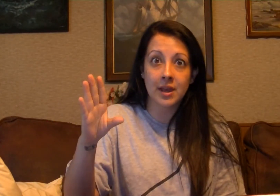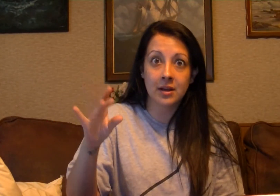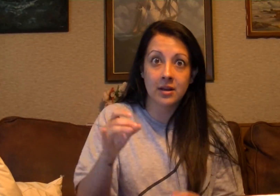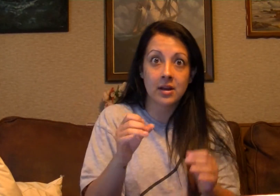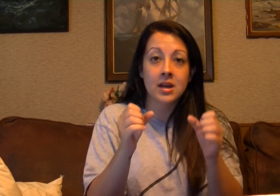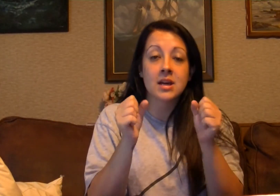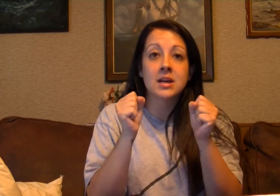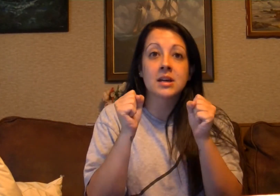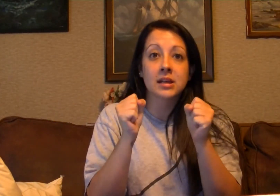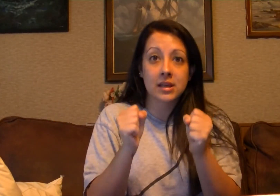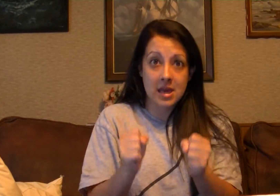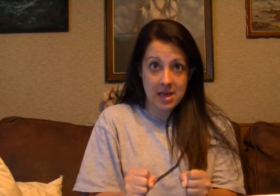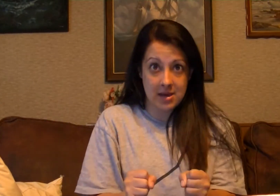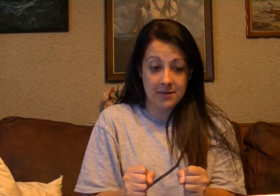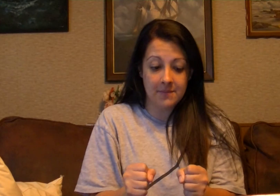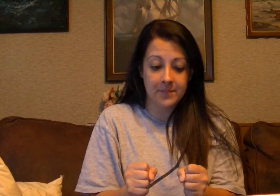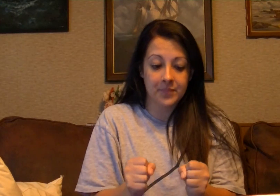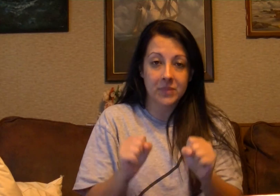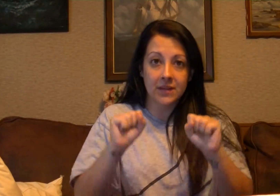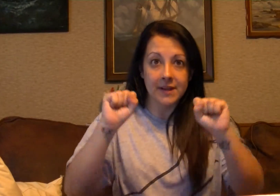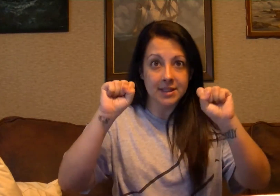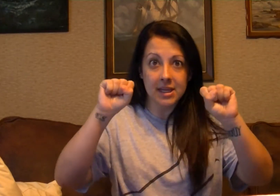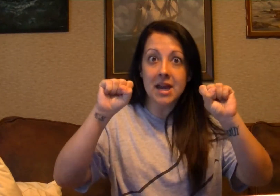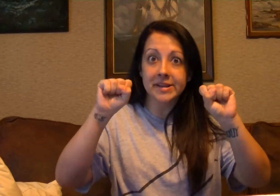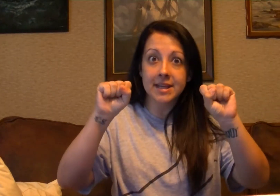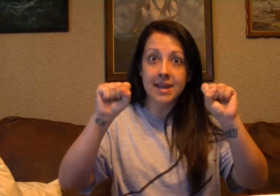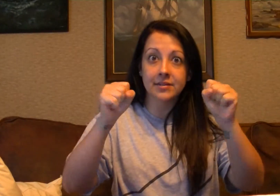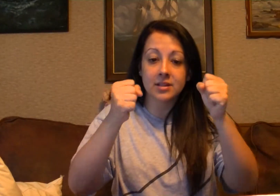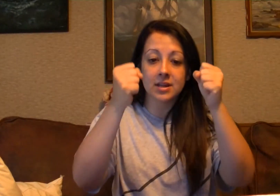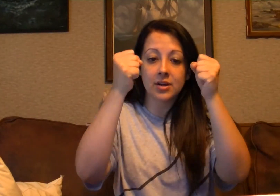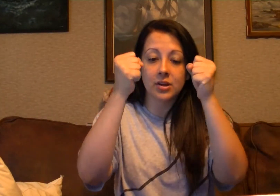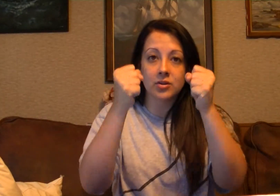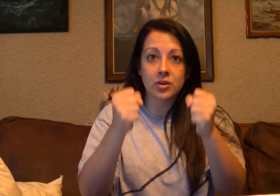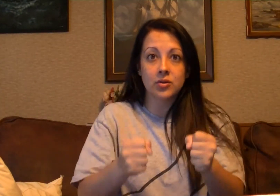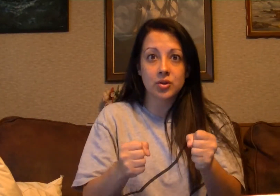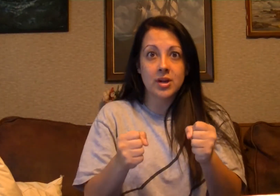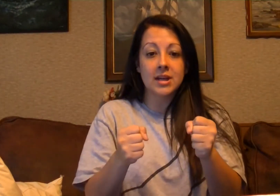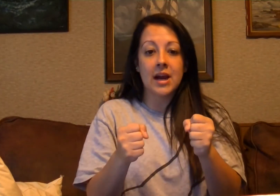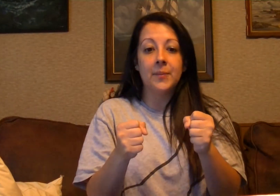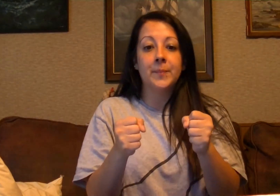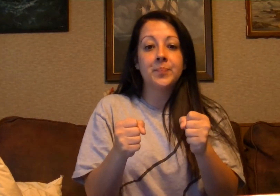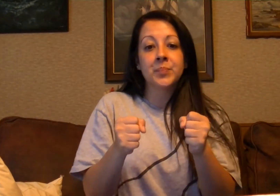nothing can, and that's like S hands, and you just go straight down.